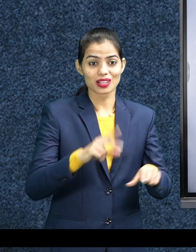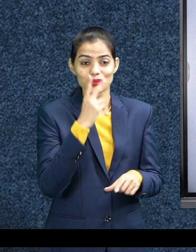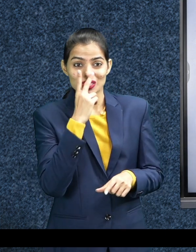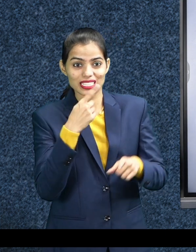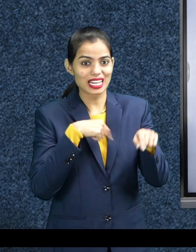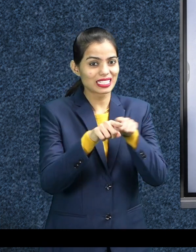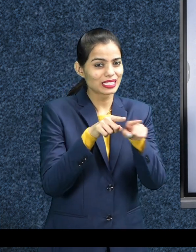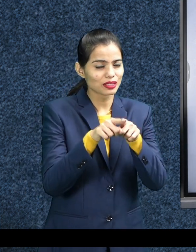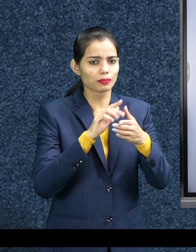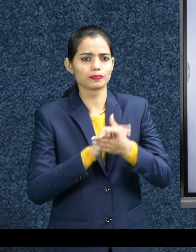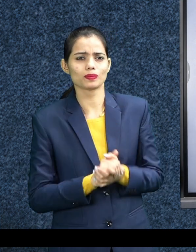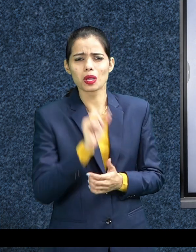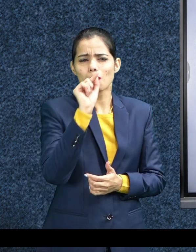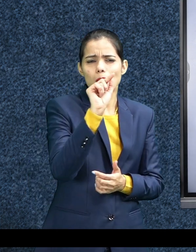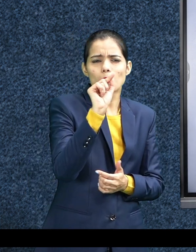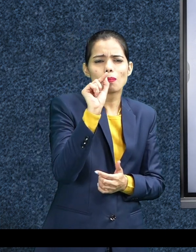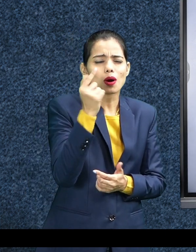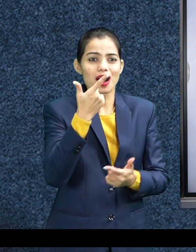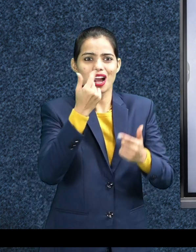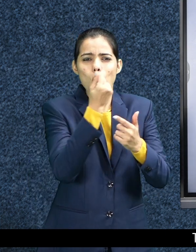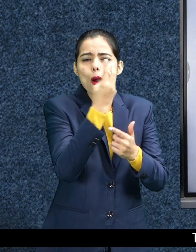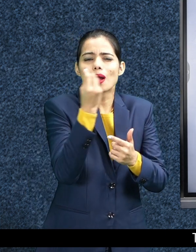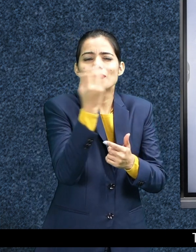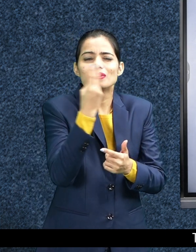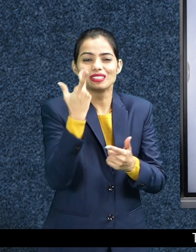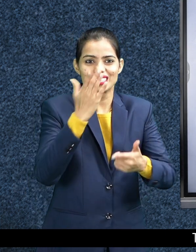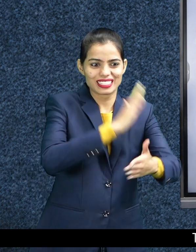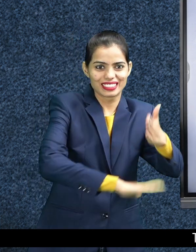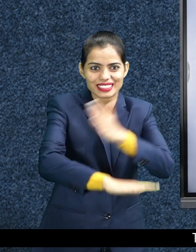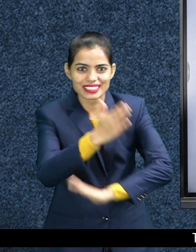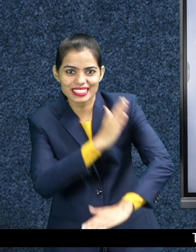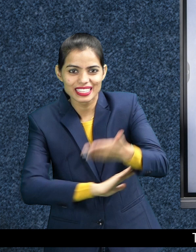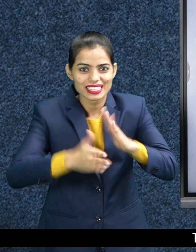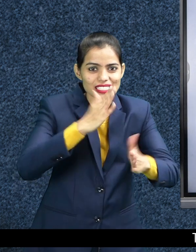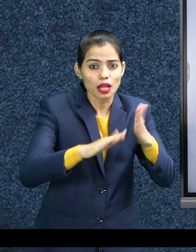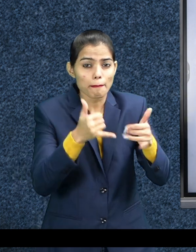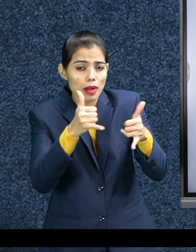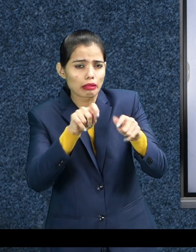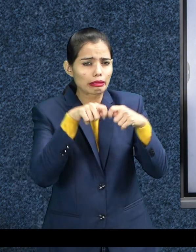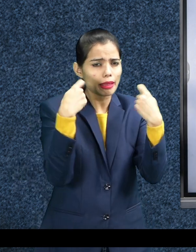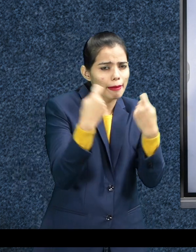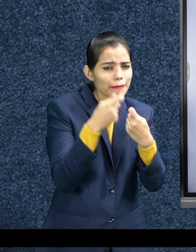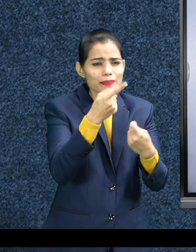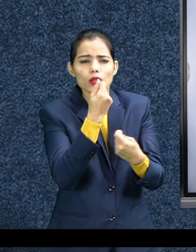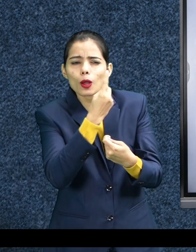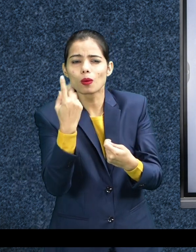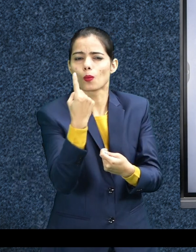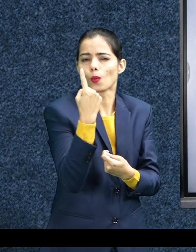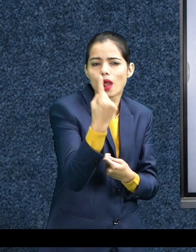Let us see an example. The points scored by a Kabaddi team in a series of matches are as